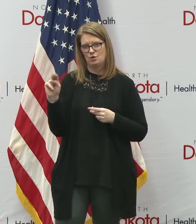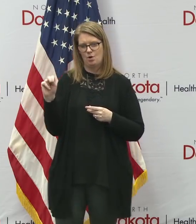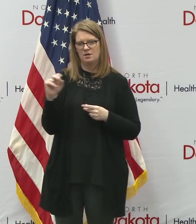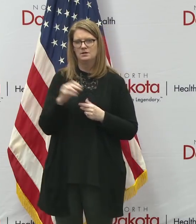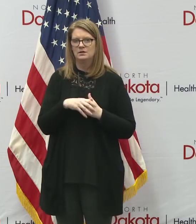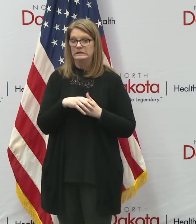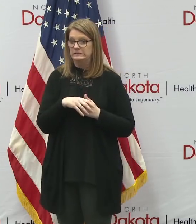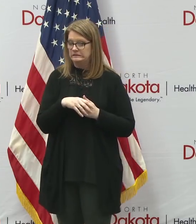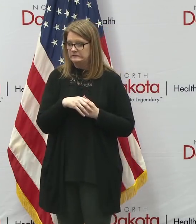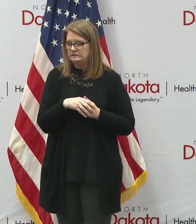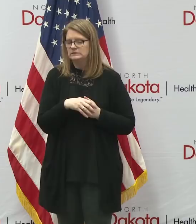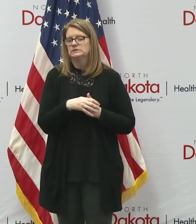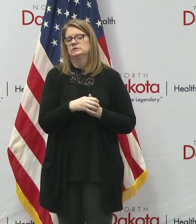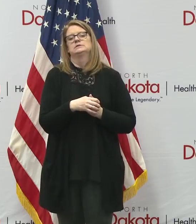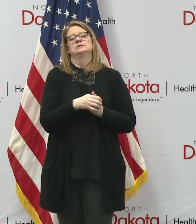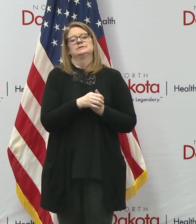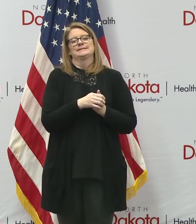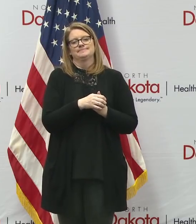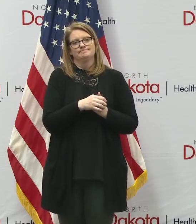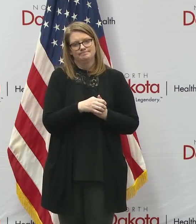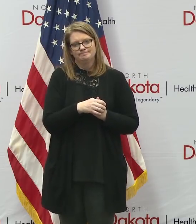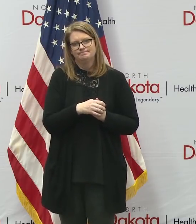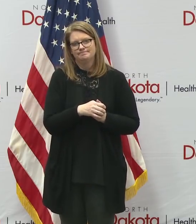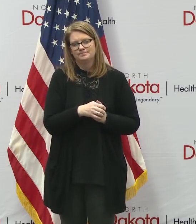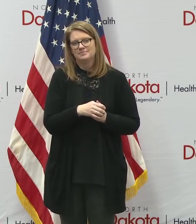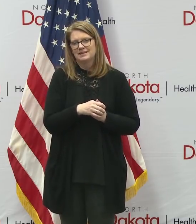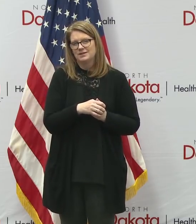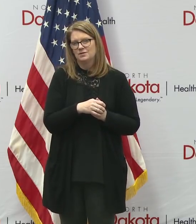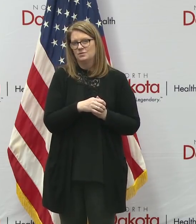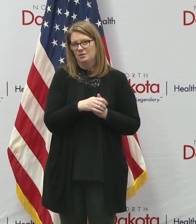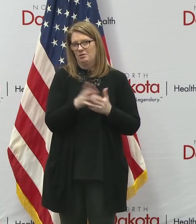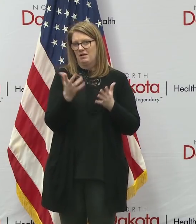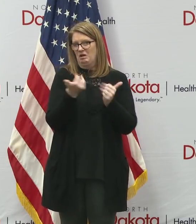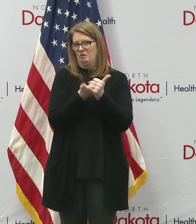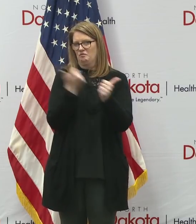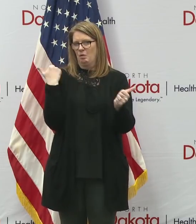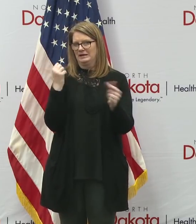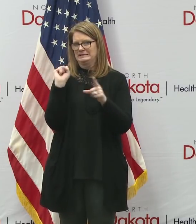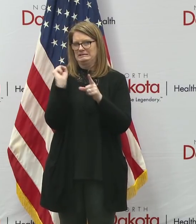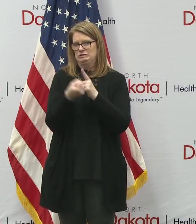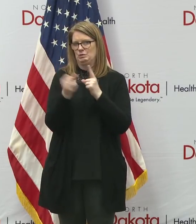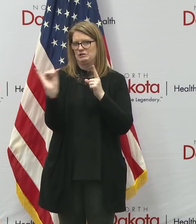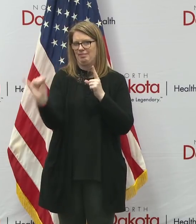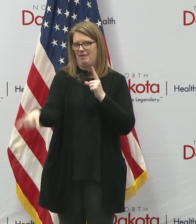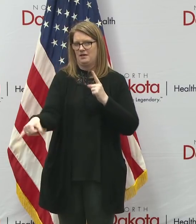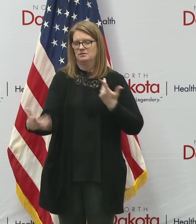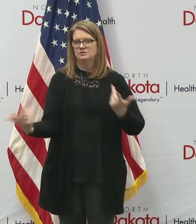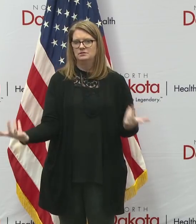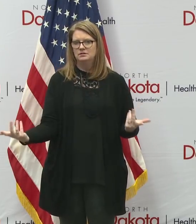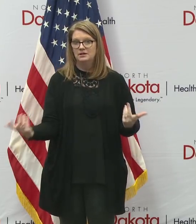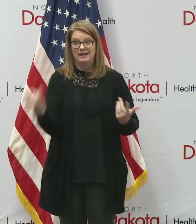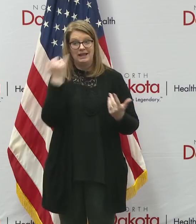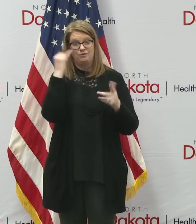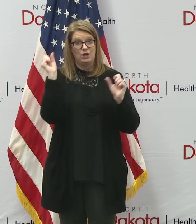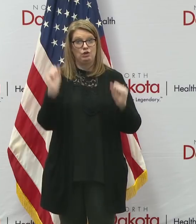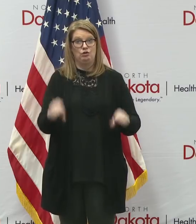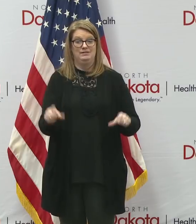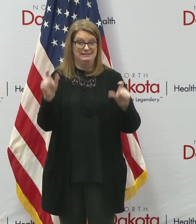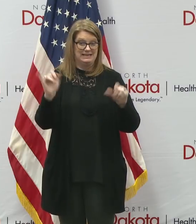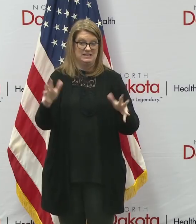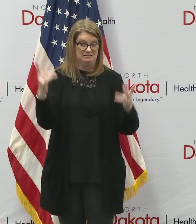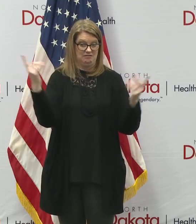scenario, again, that we're would like to eliminate completely, and you could if you had unlimited amounts of testing. We aren't there